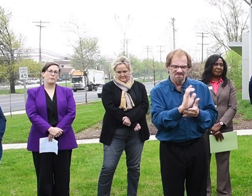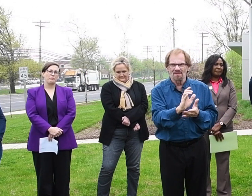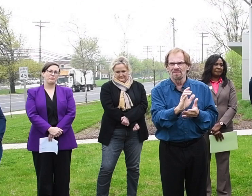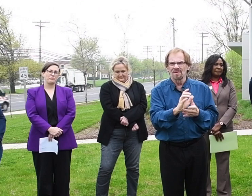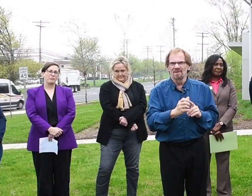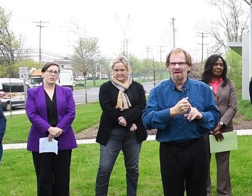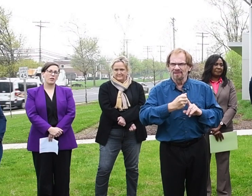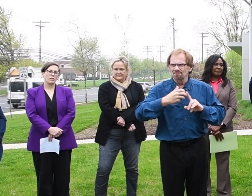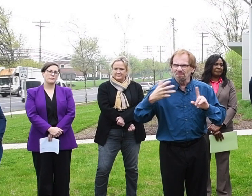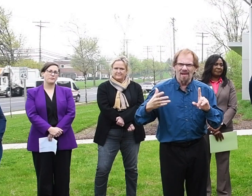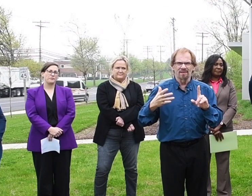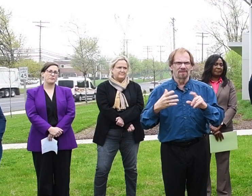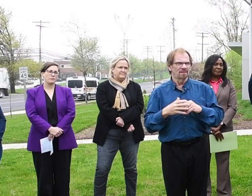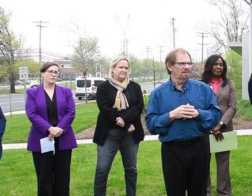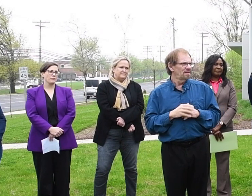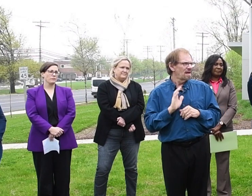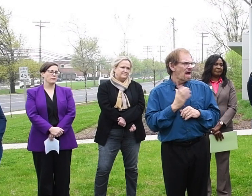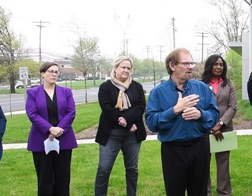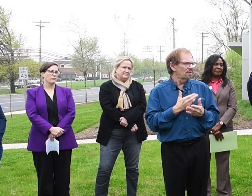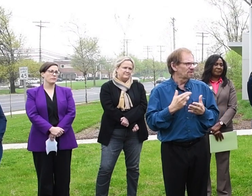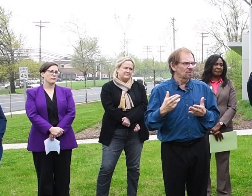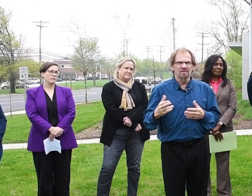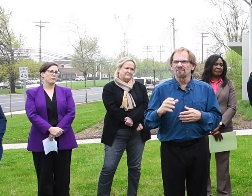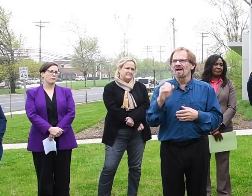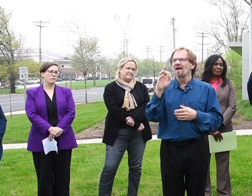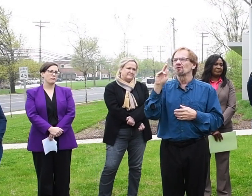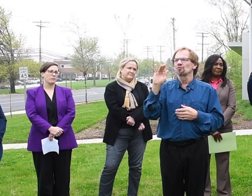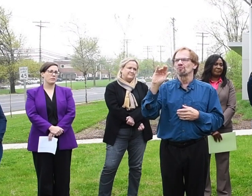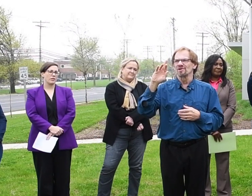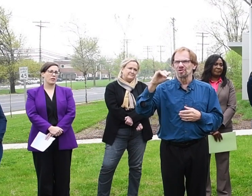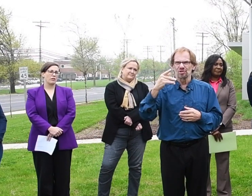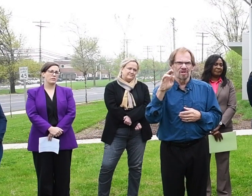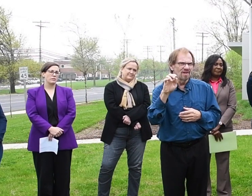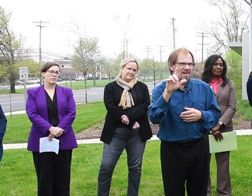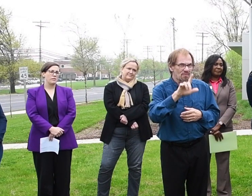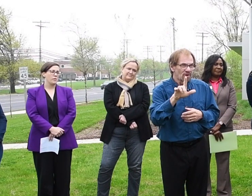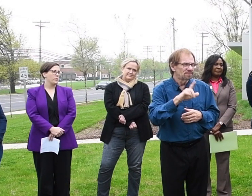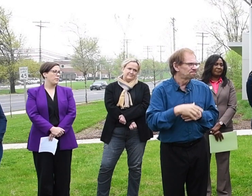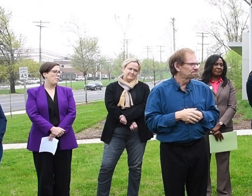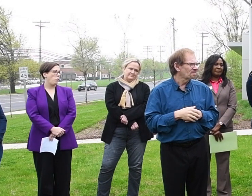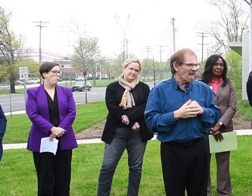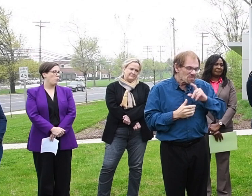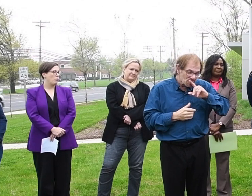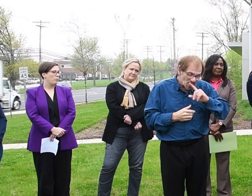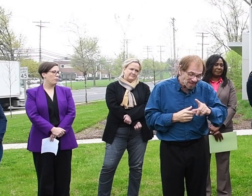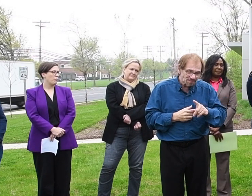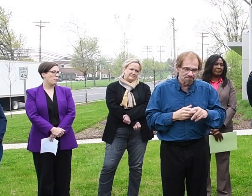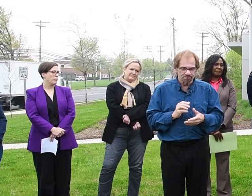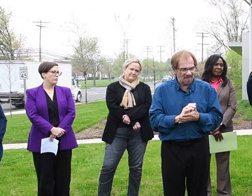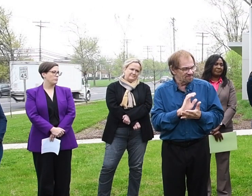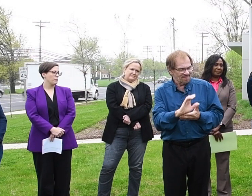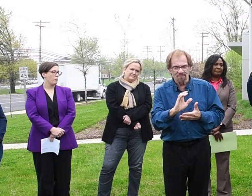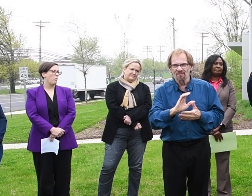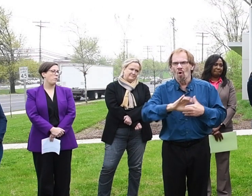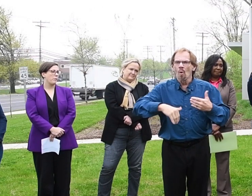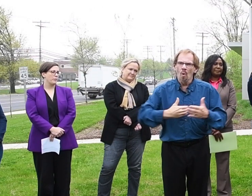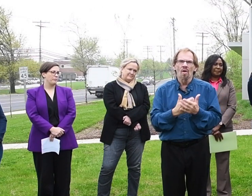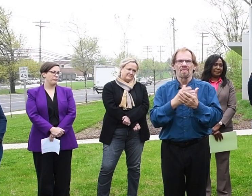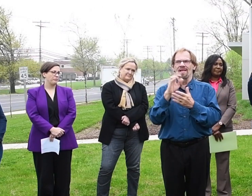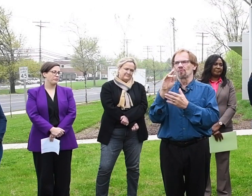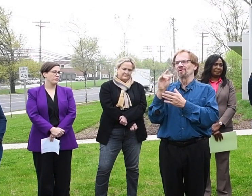expanding the resources at the Elkridge Library, and really investments throughout the Elkridge